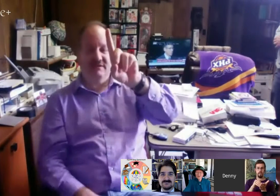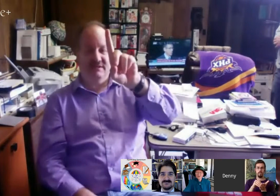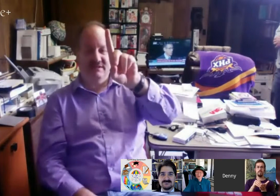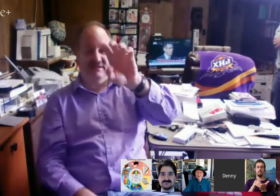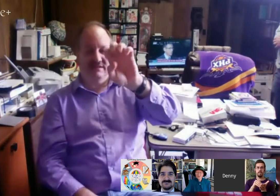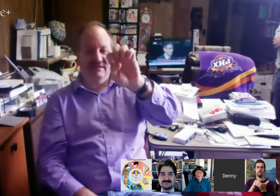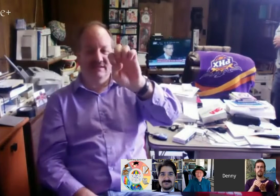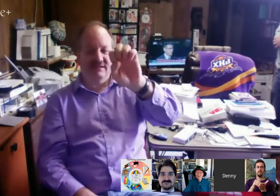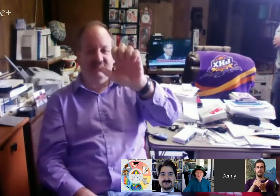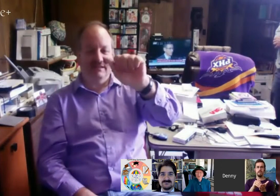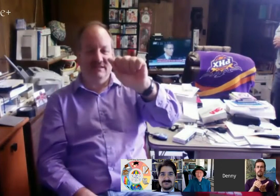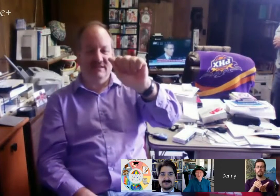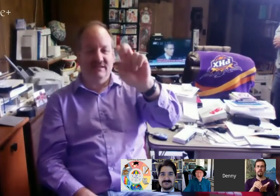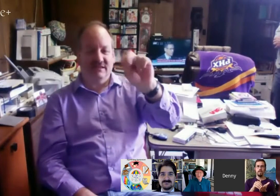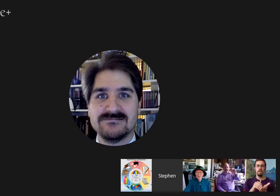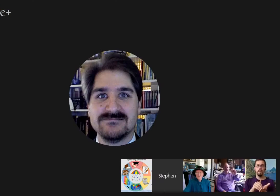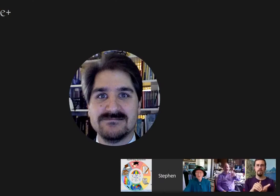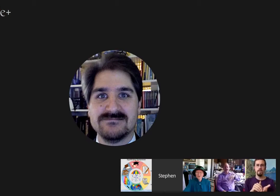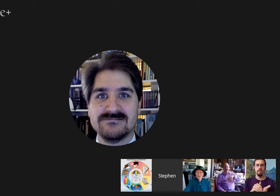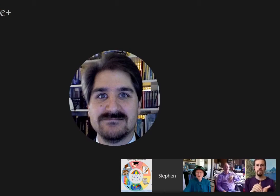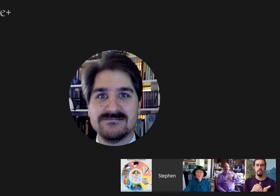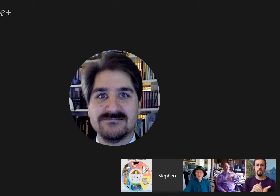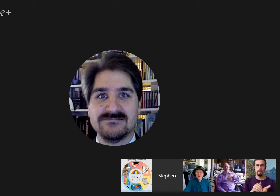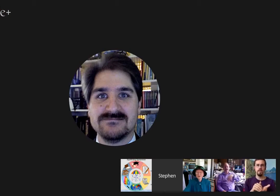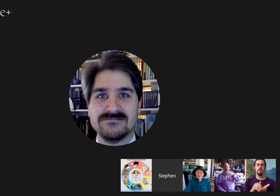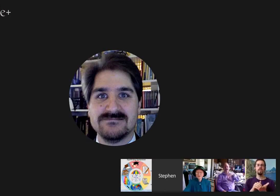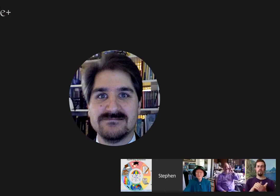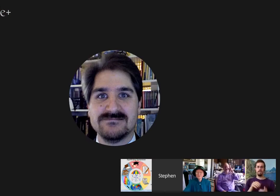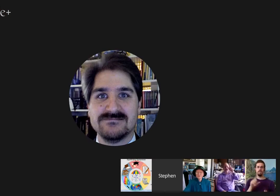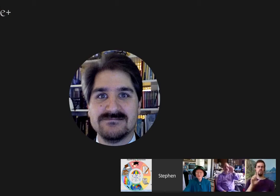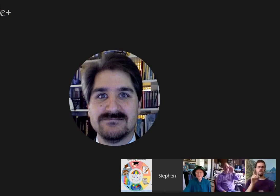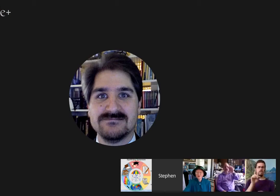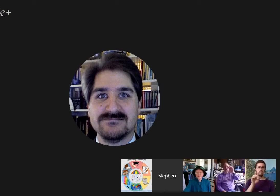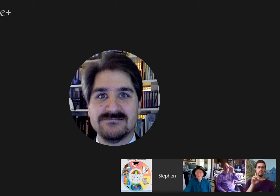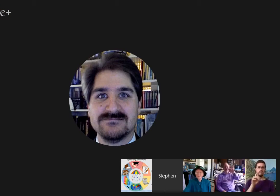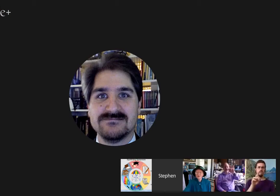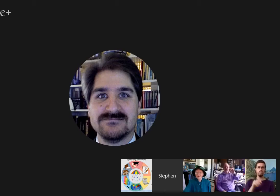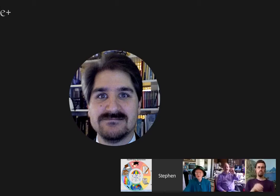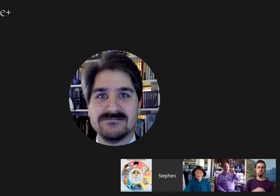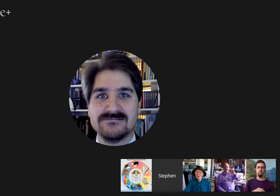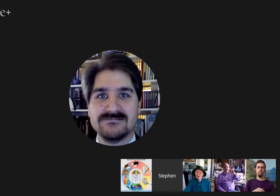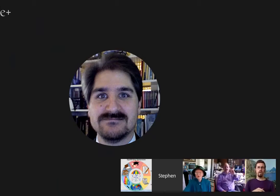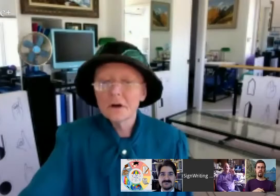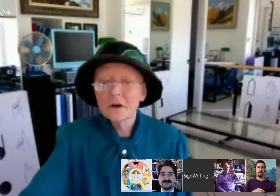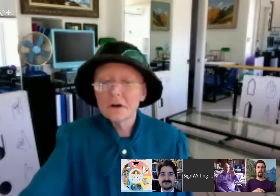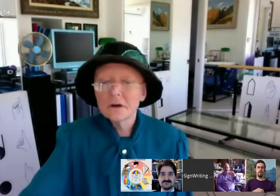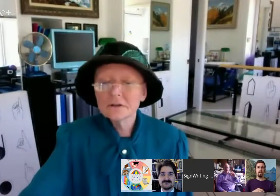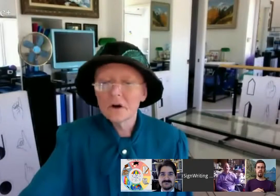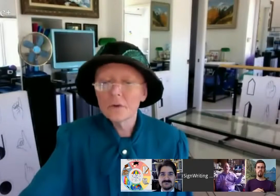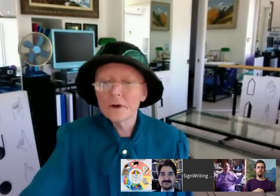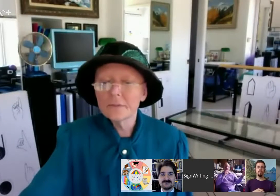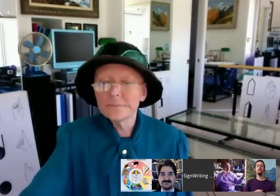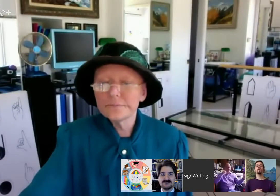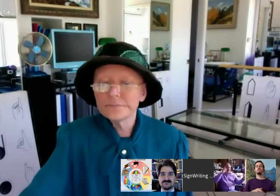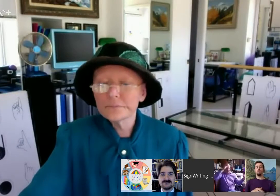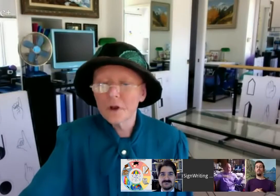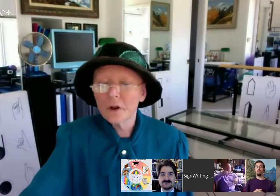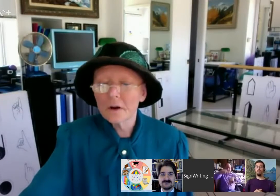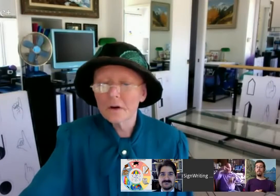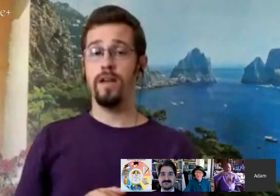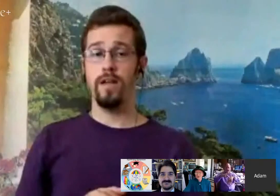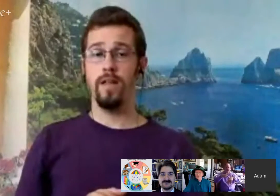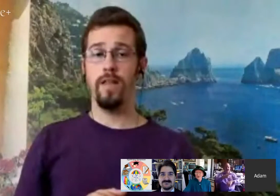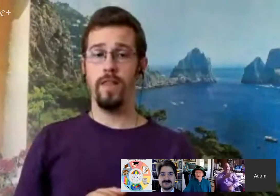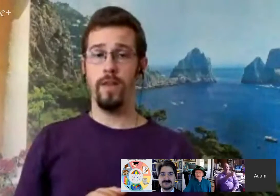There's no slideshows for me to show, so. Oh. Can you clear it with Val?